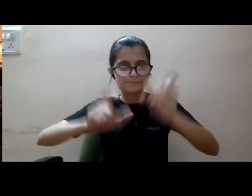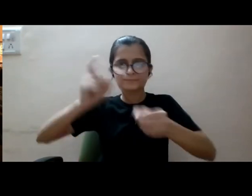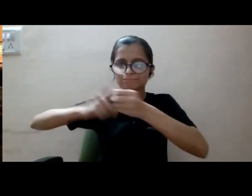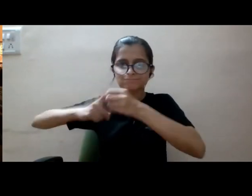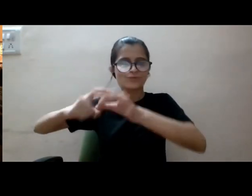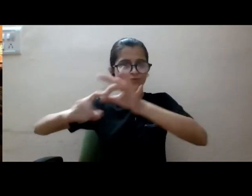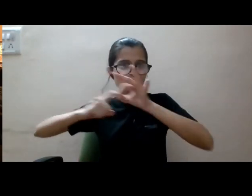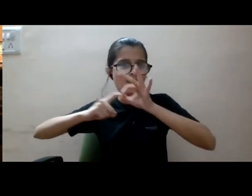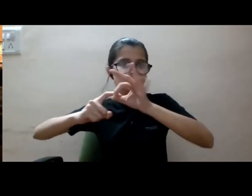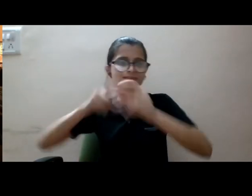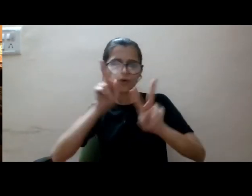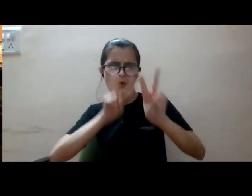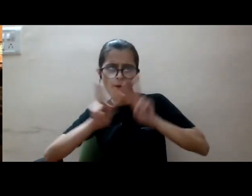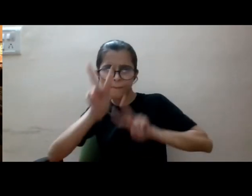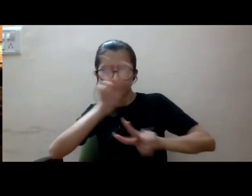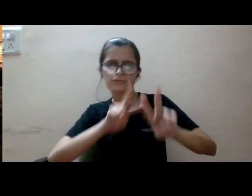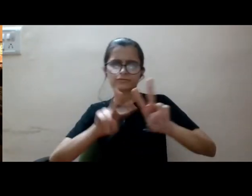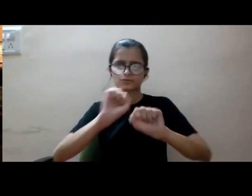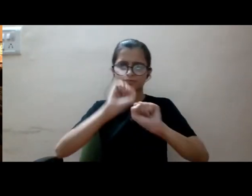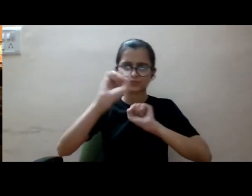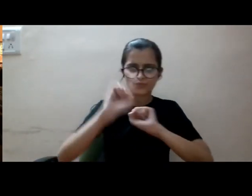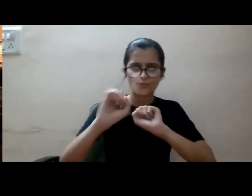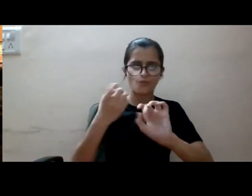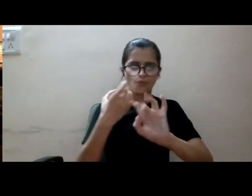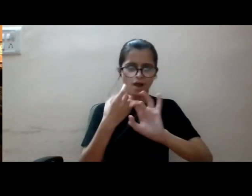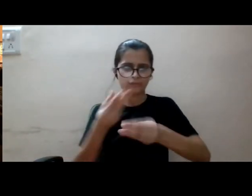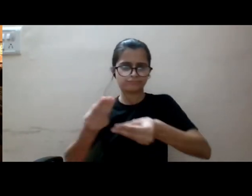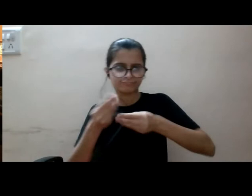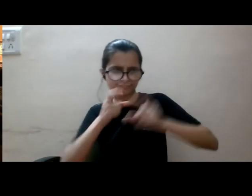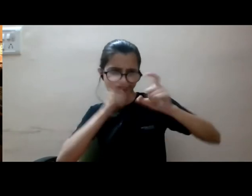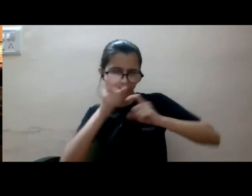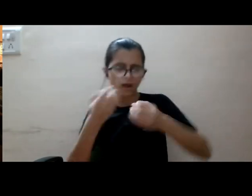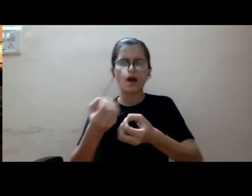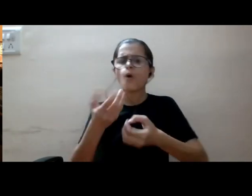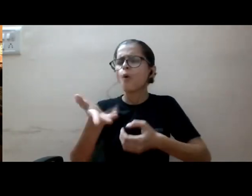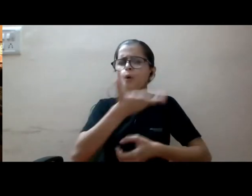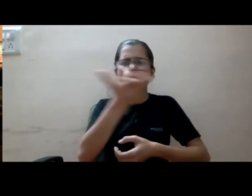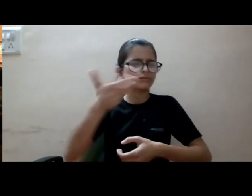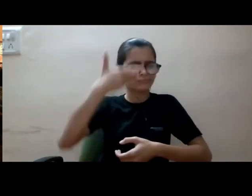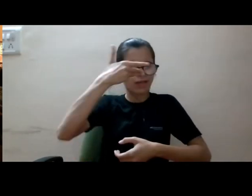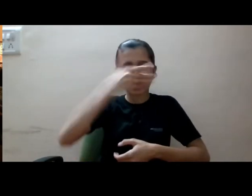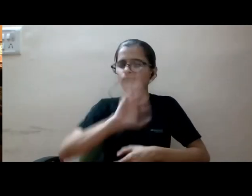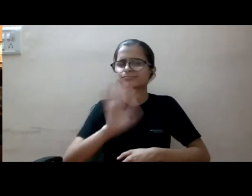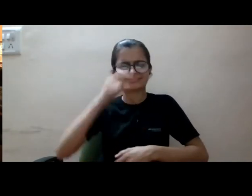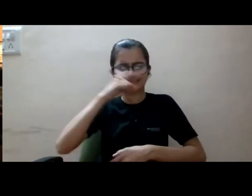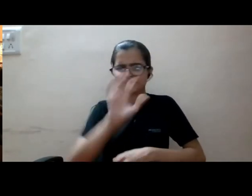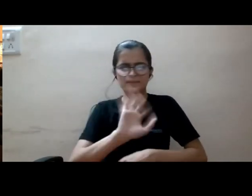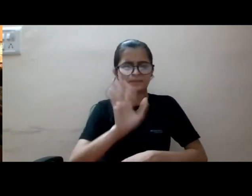and observations and reactions. And please don't be shy.